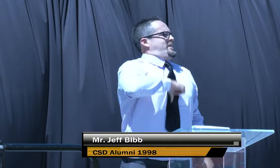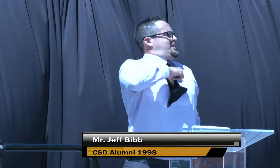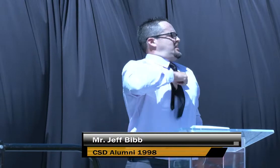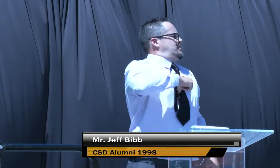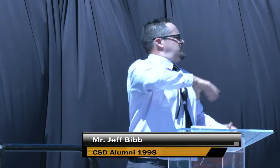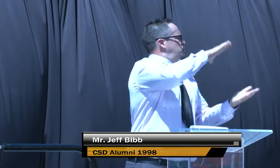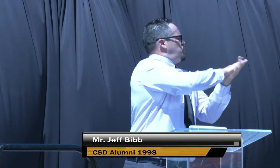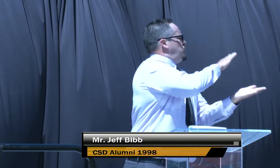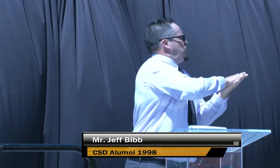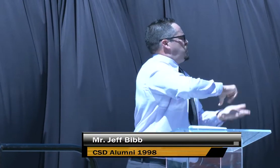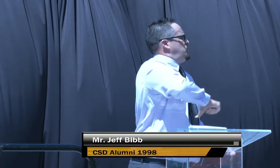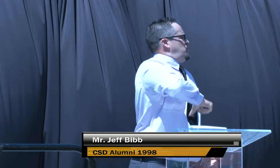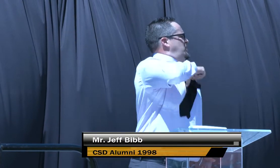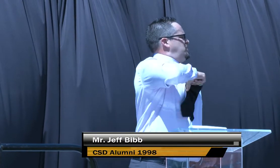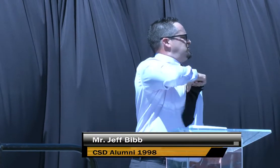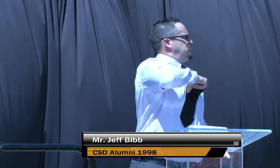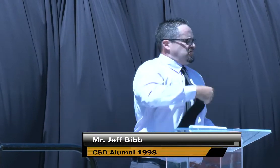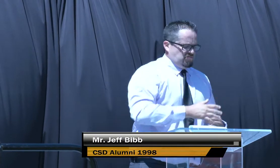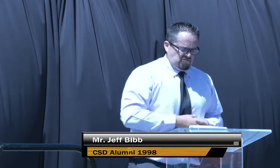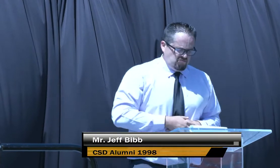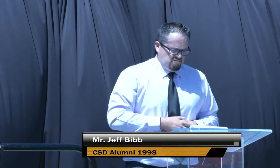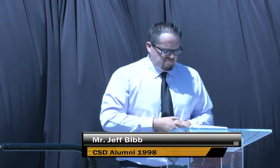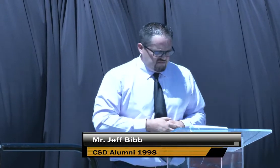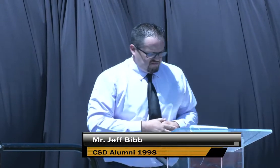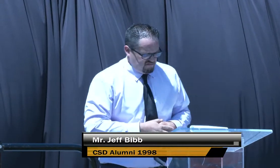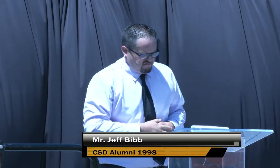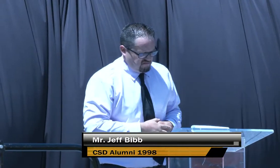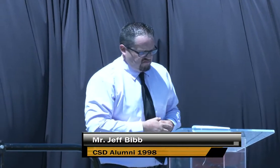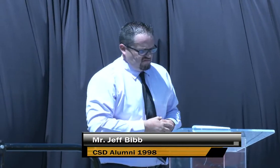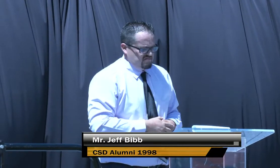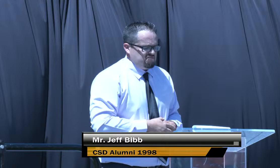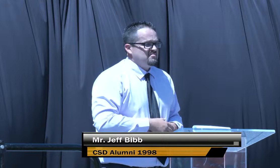Through my father's side, I learned the value of school pride.